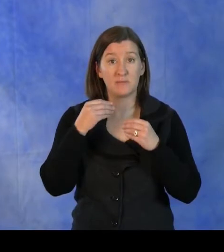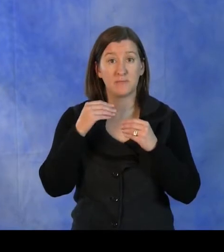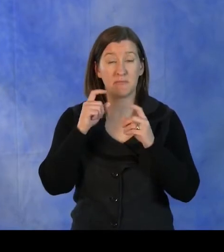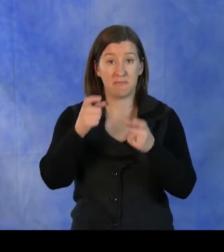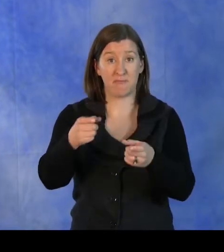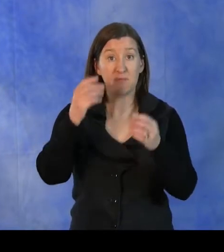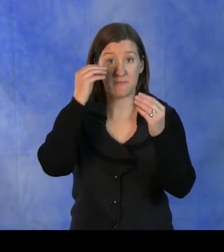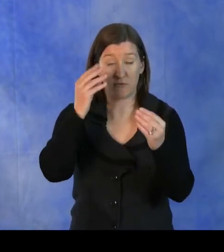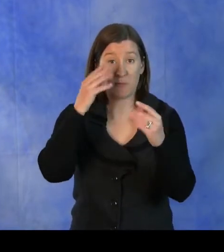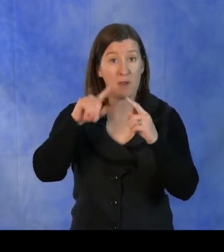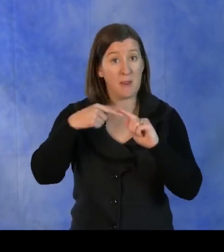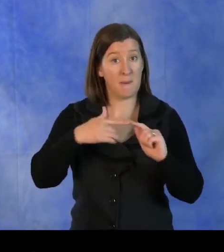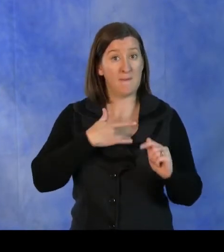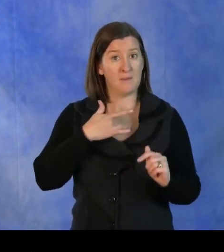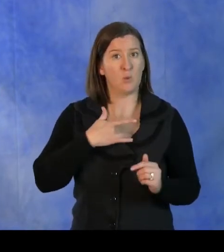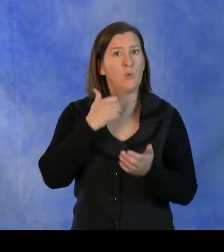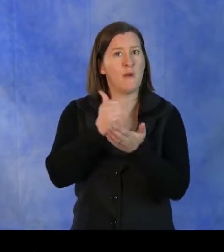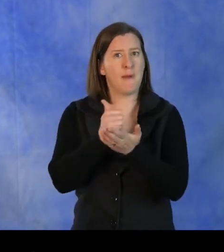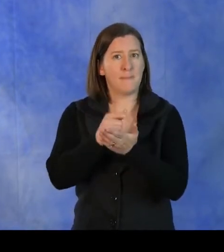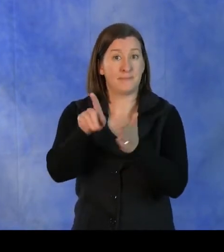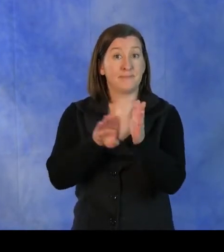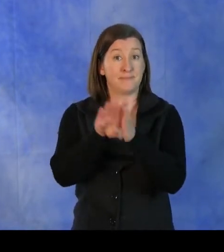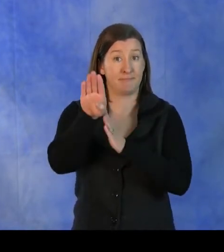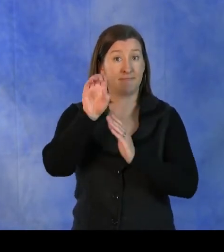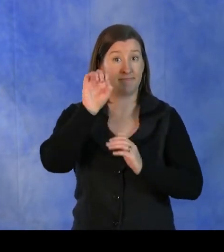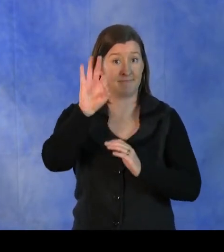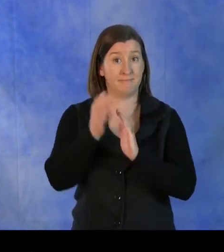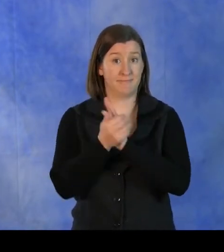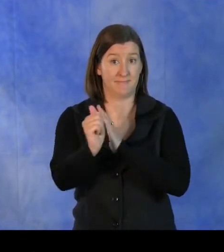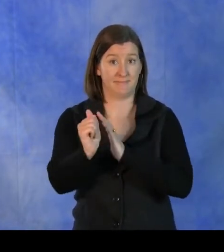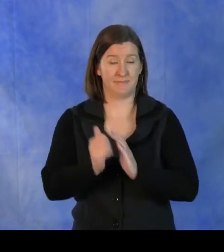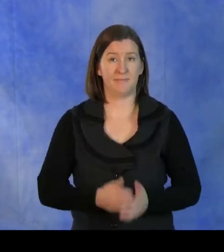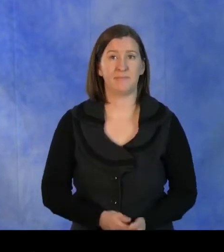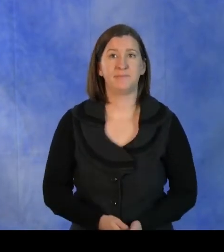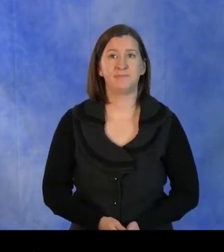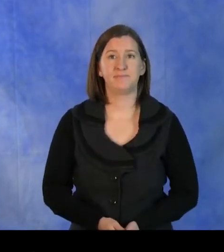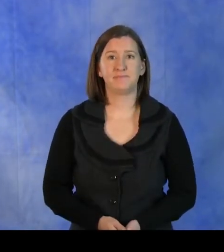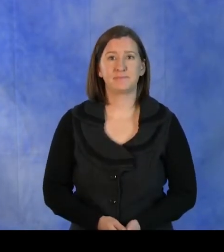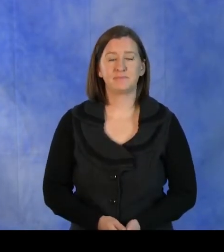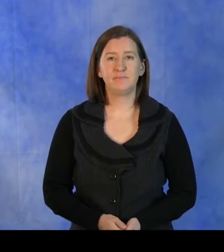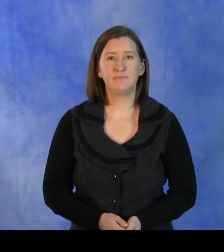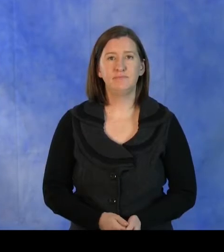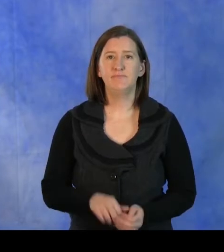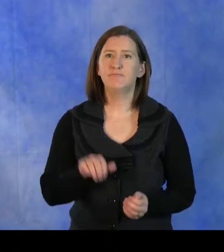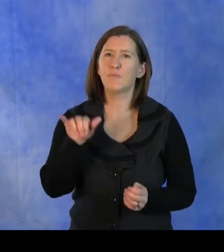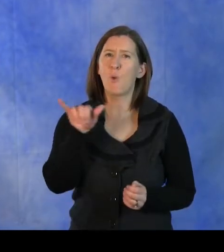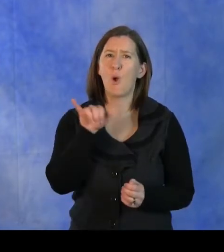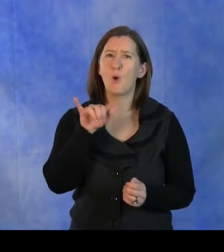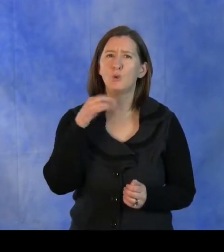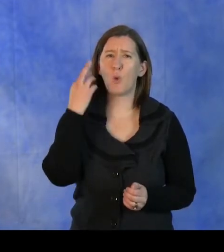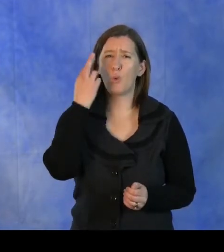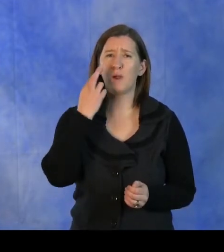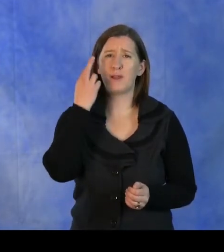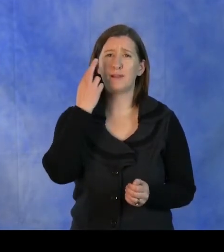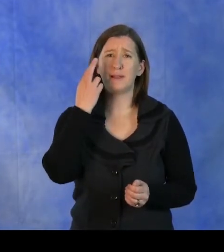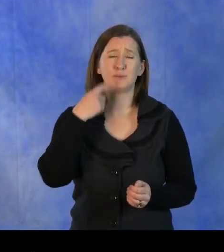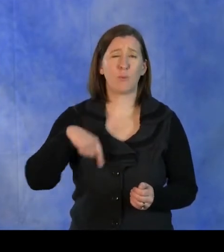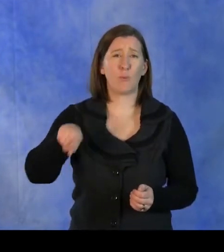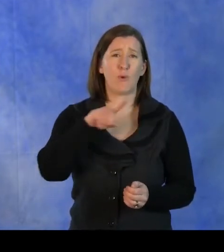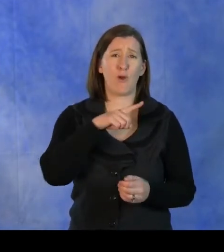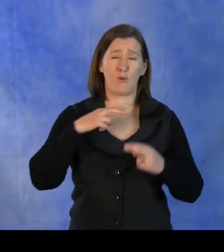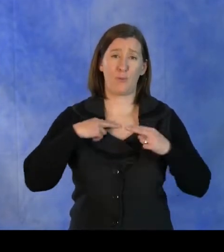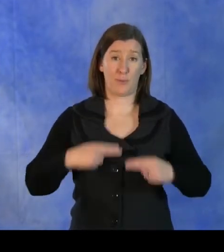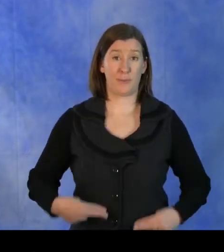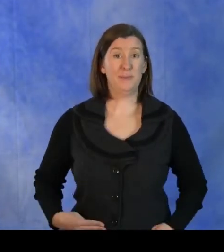emotions. So if you give them information about how you're feeling, that will help them develop that EF skill.